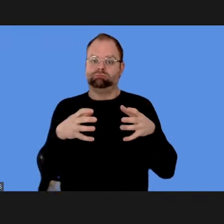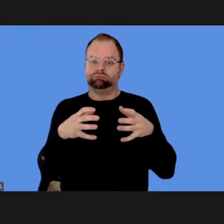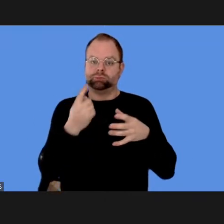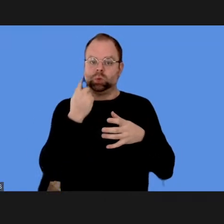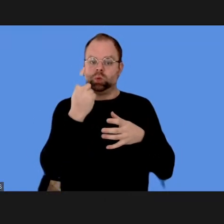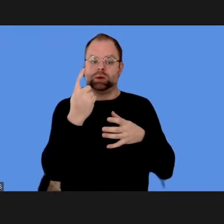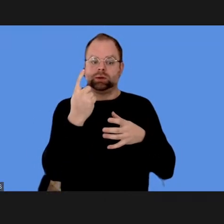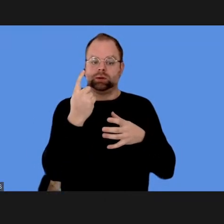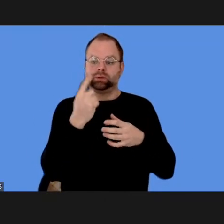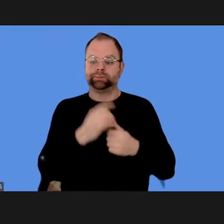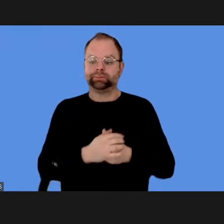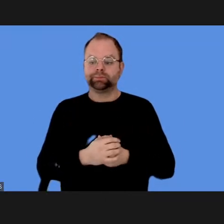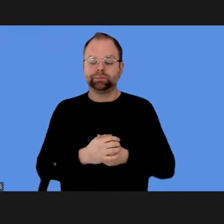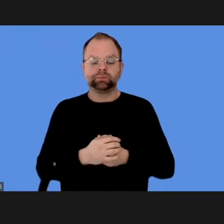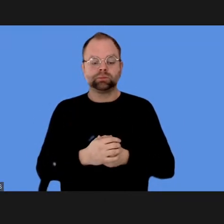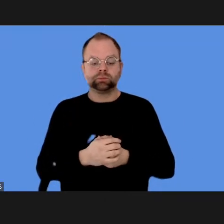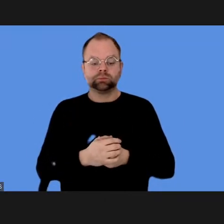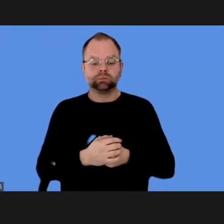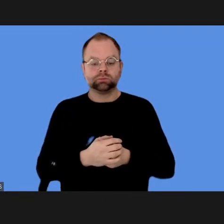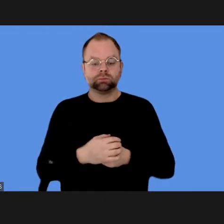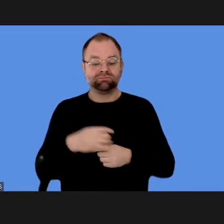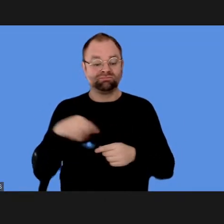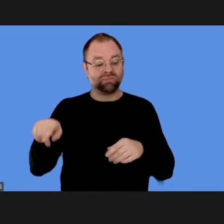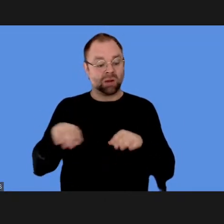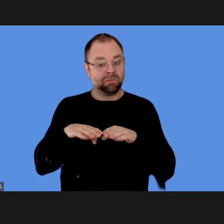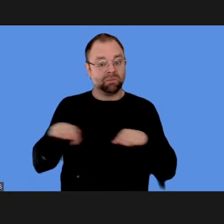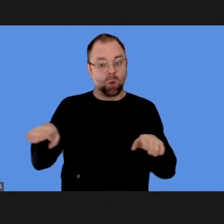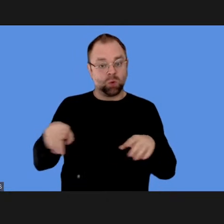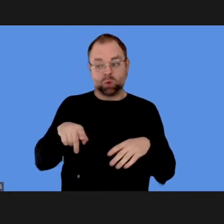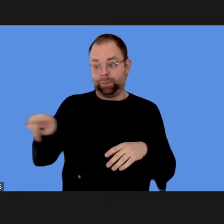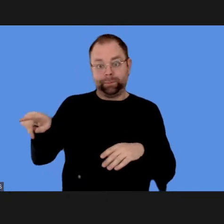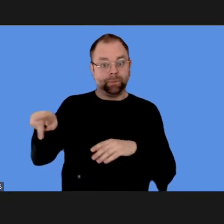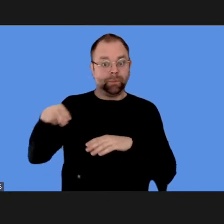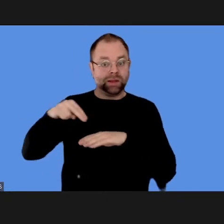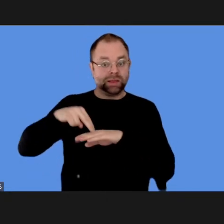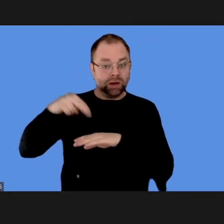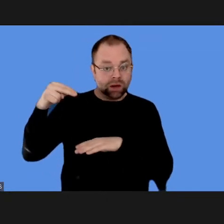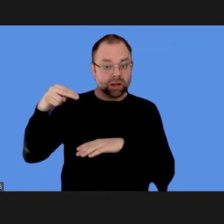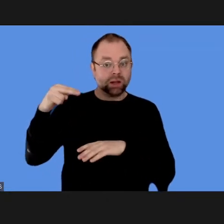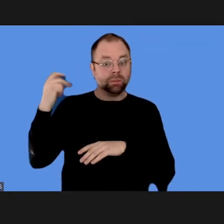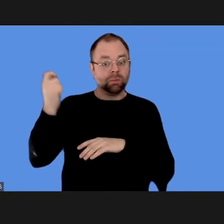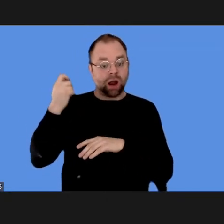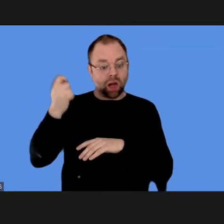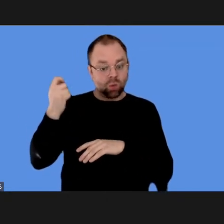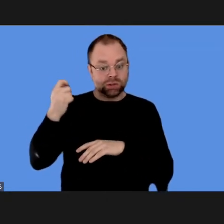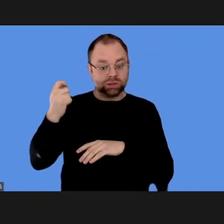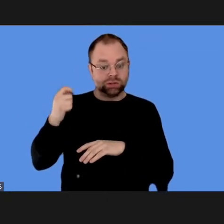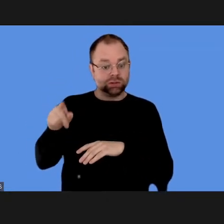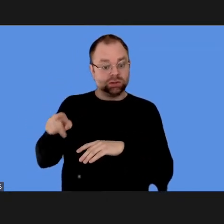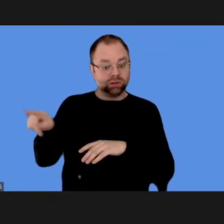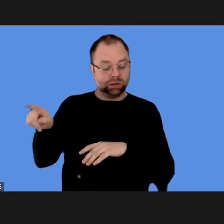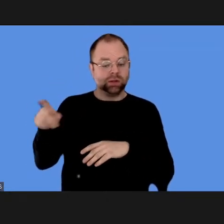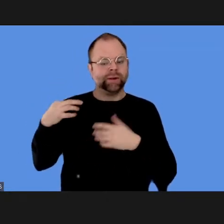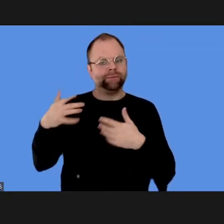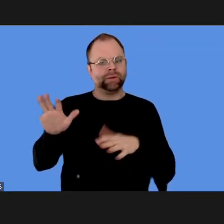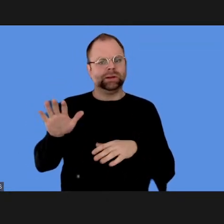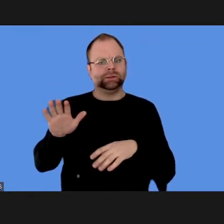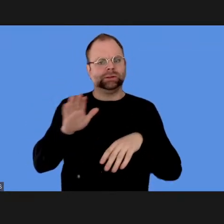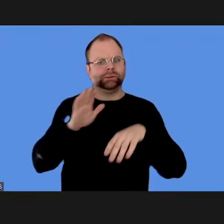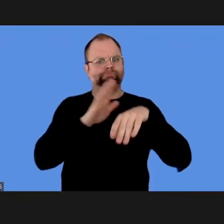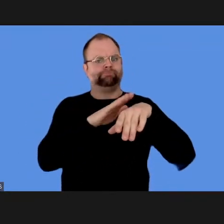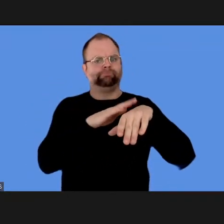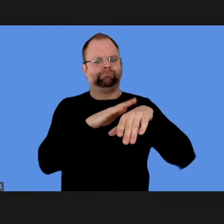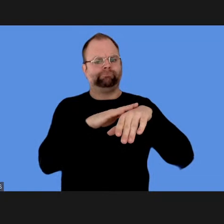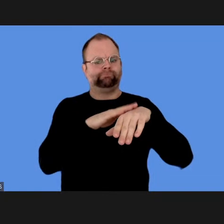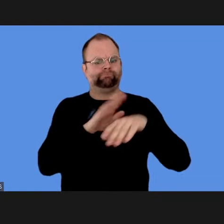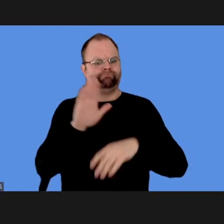so many, other countries would share, that experiences, so the level